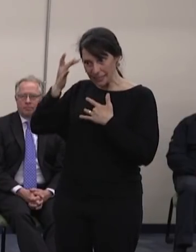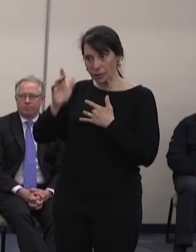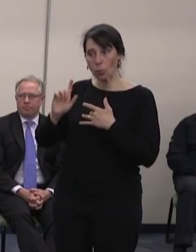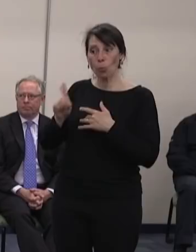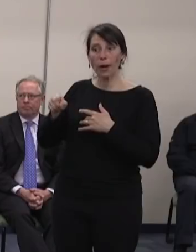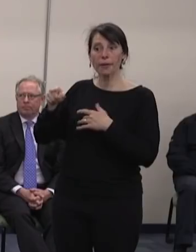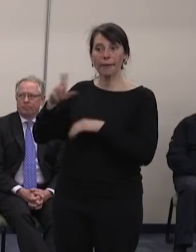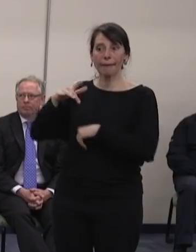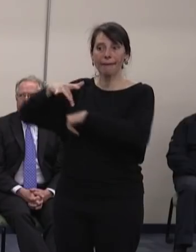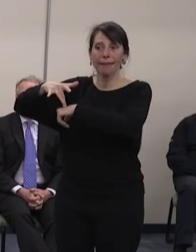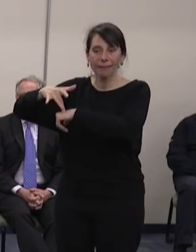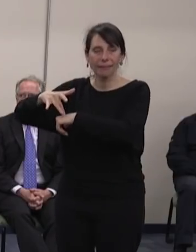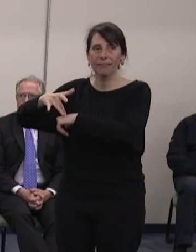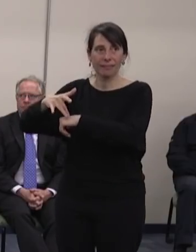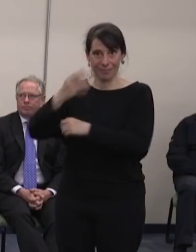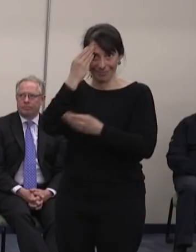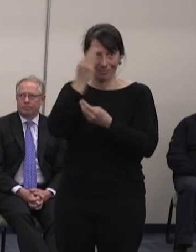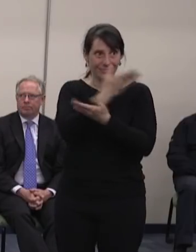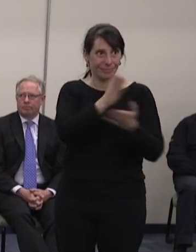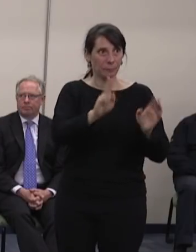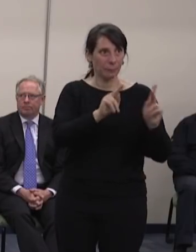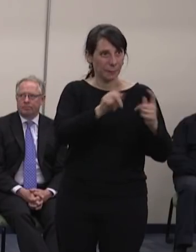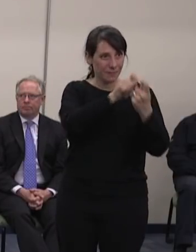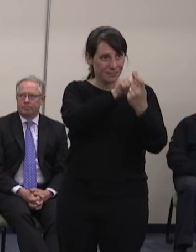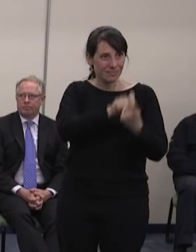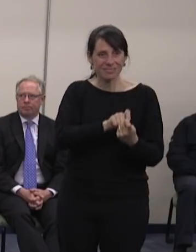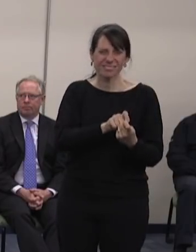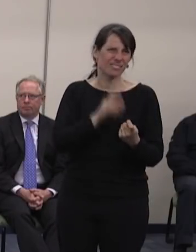visited during the time they had symptoms.